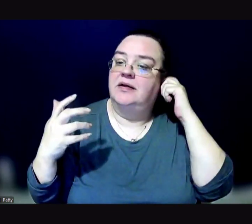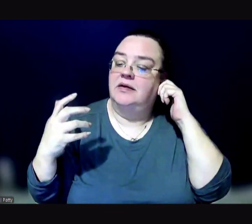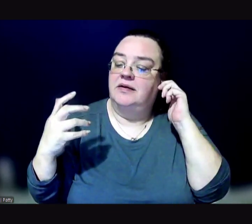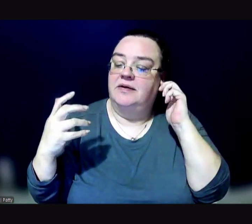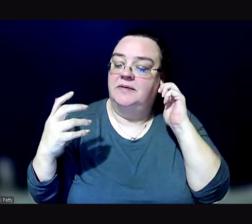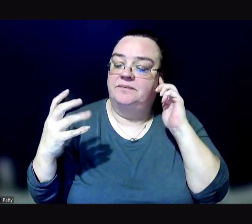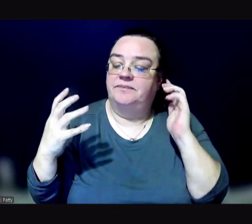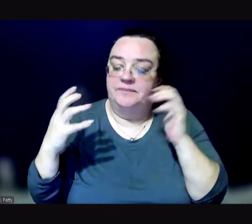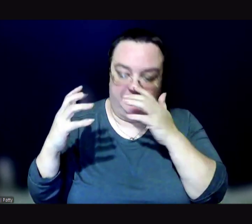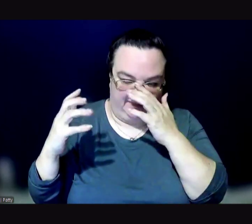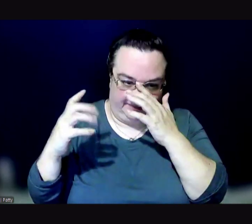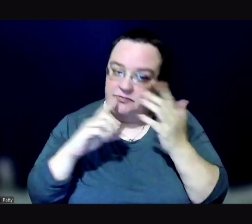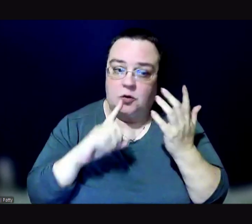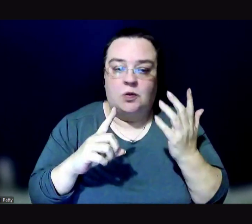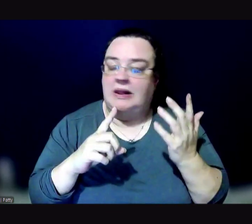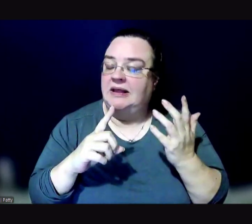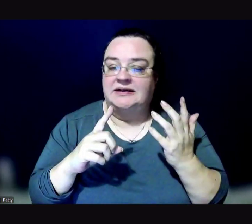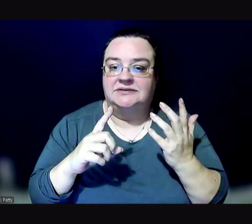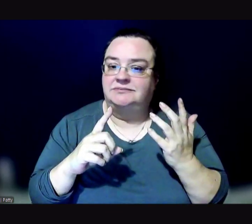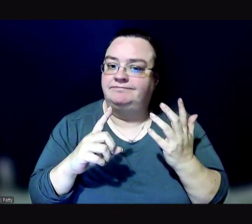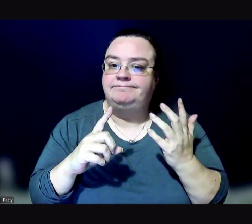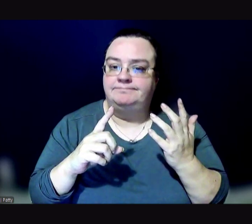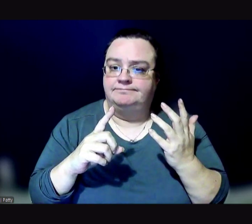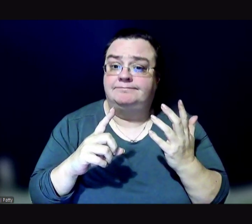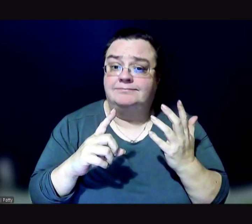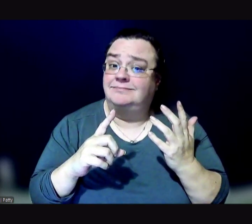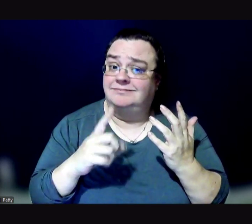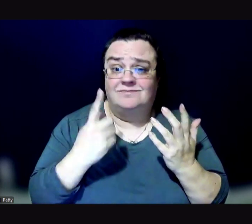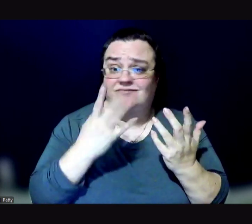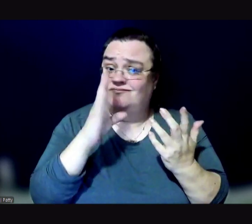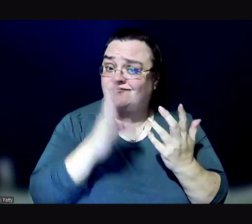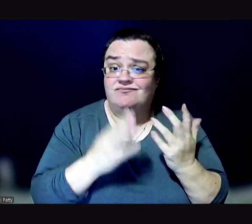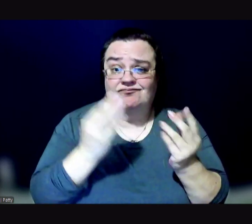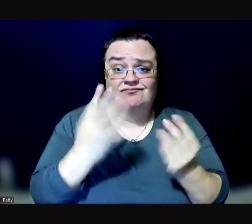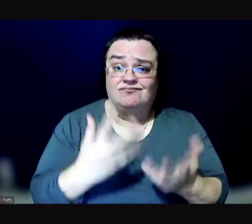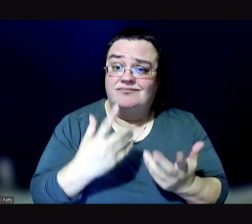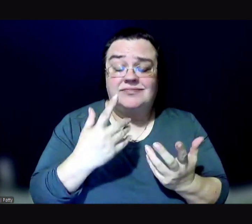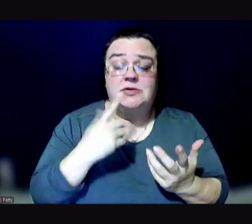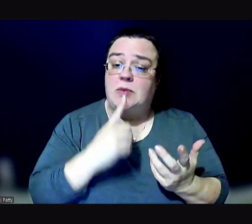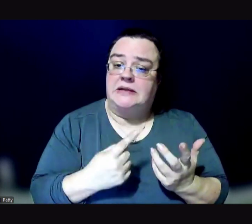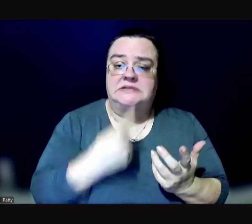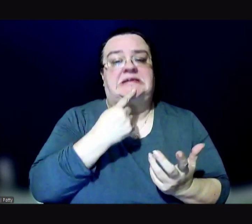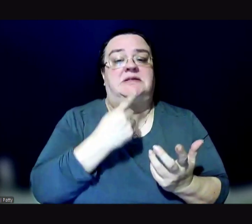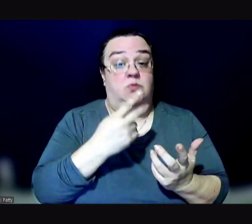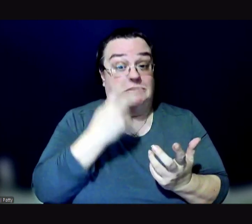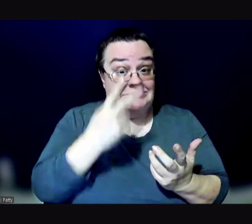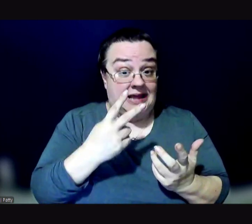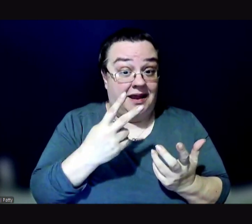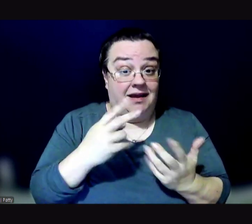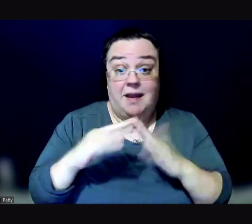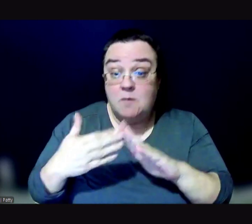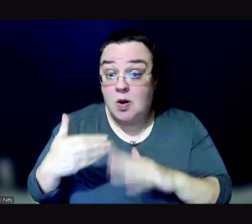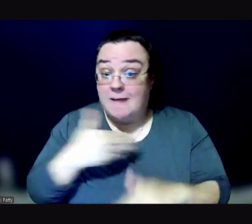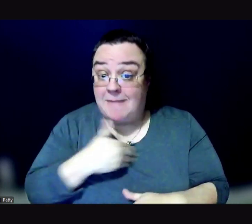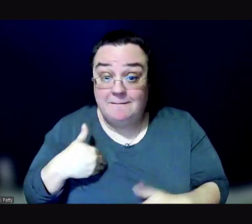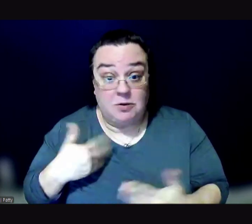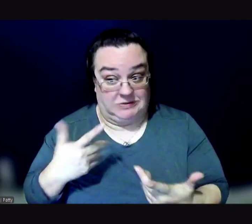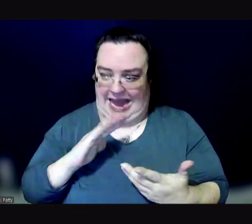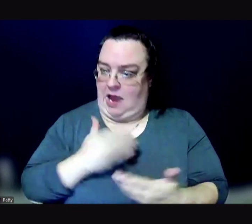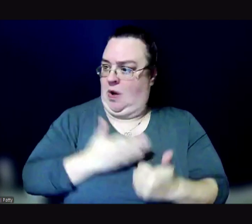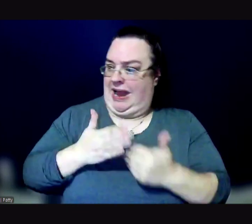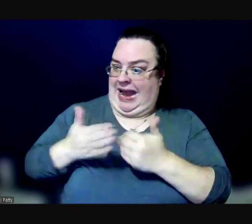It was downright disappointing to see community members, neighbors at that, to just be so disrespectful to one